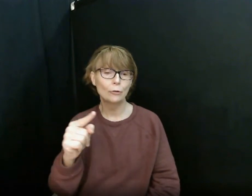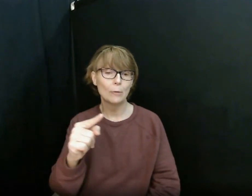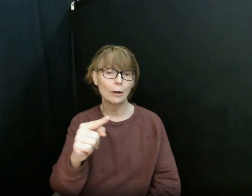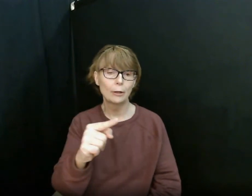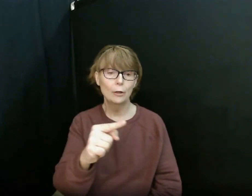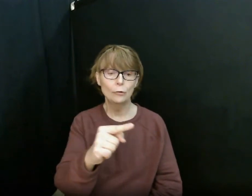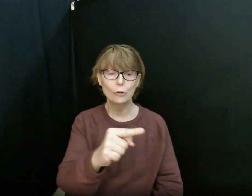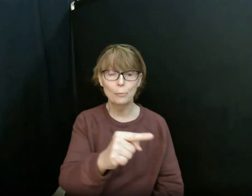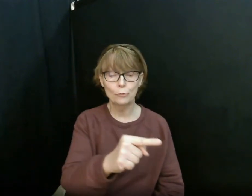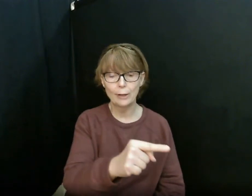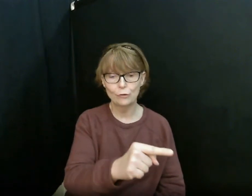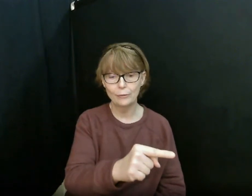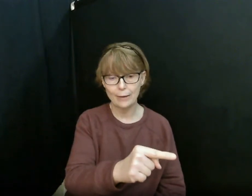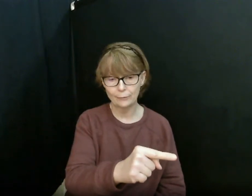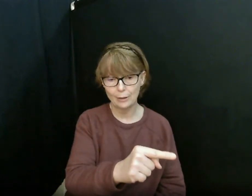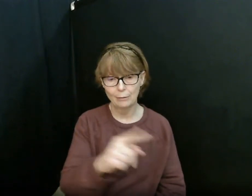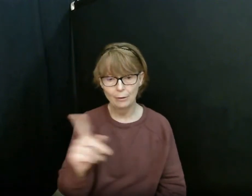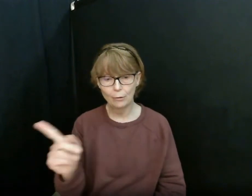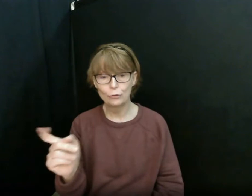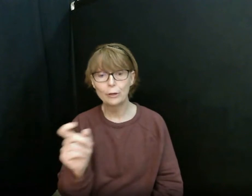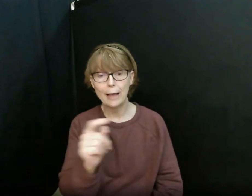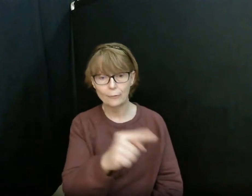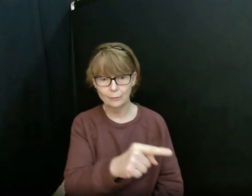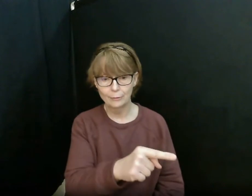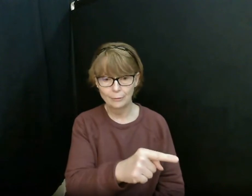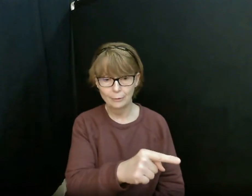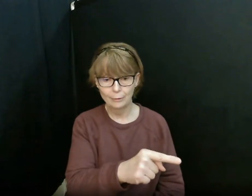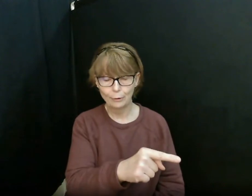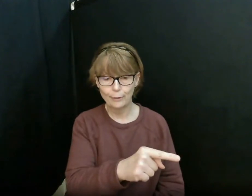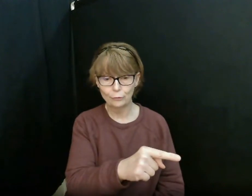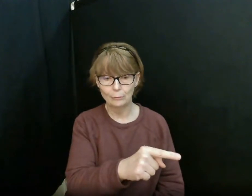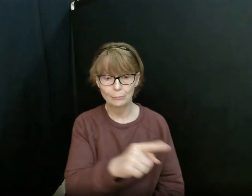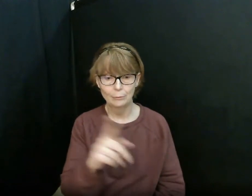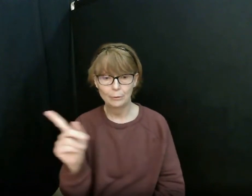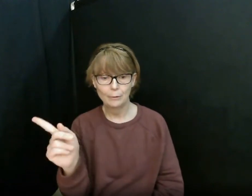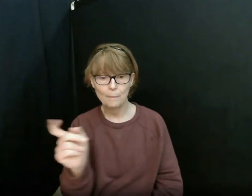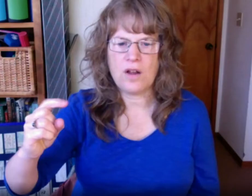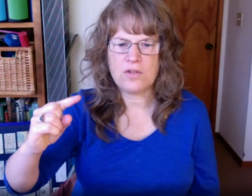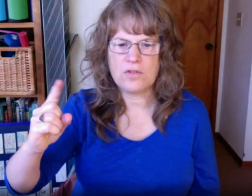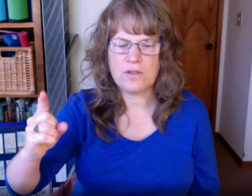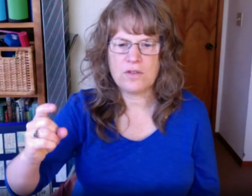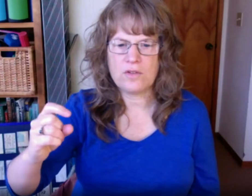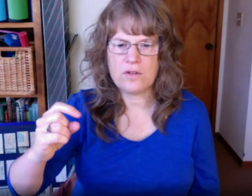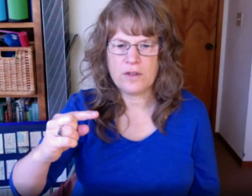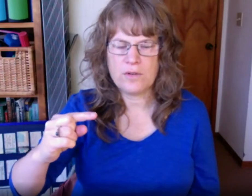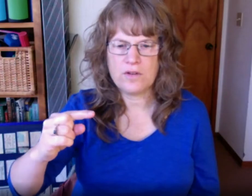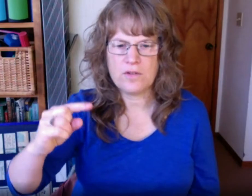mark to the person that she's asking or should ask the question. So are you doing the circle thing when you do that?